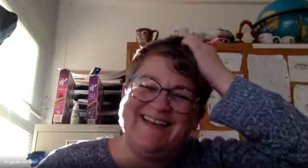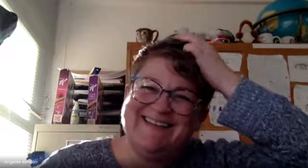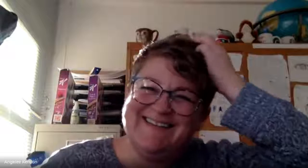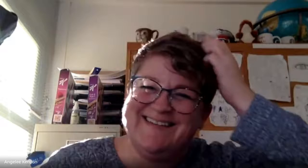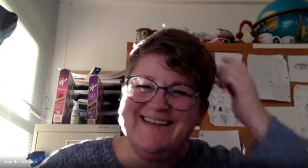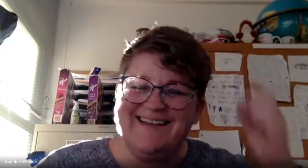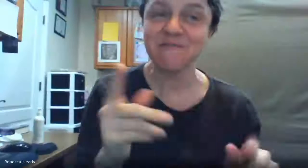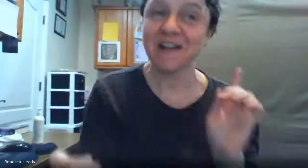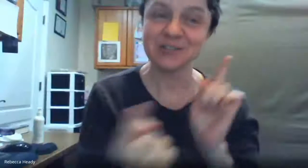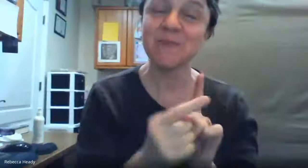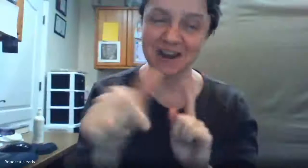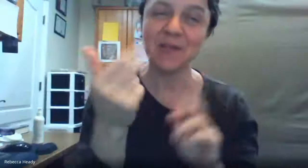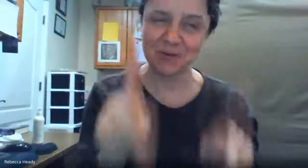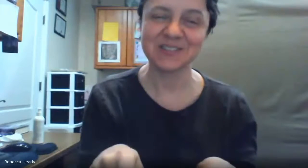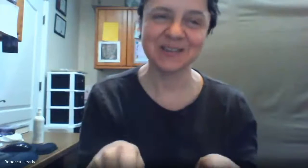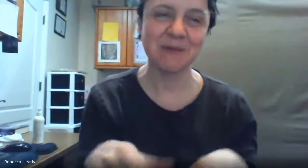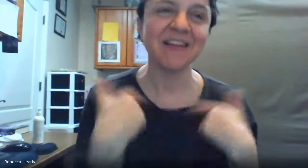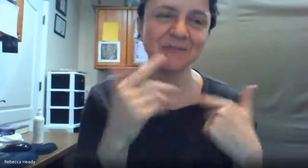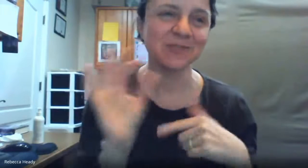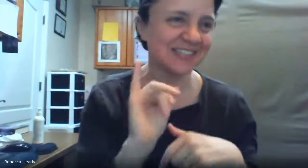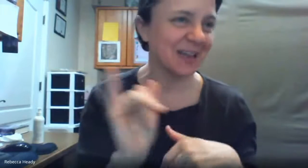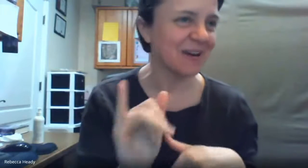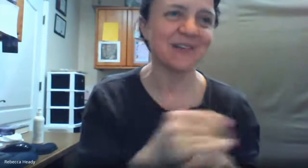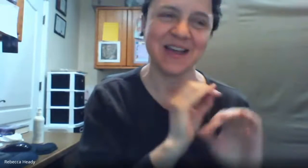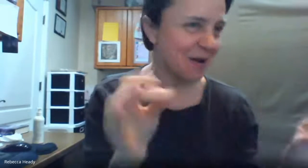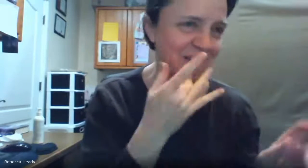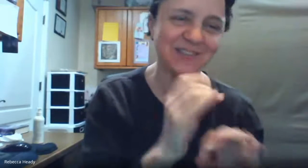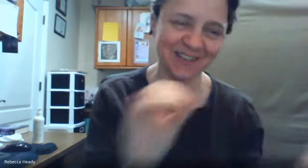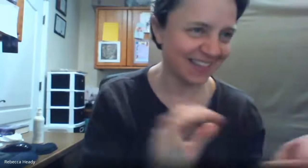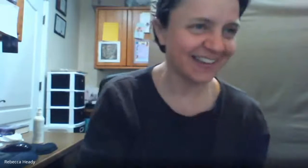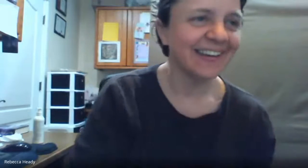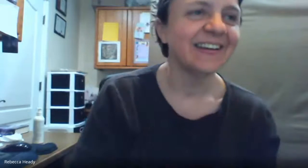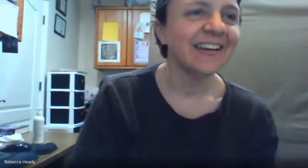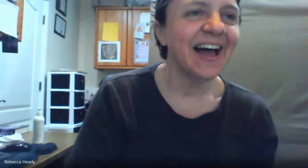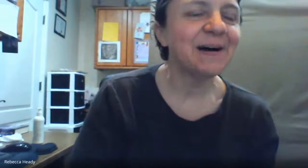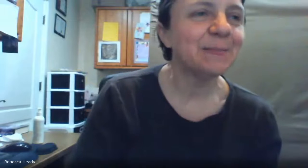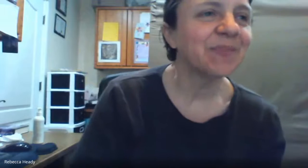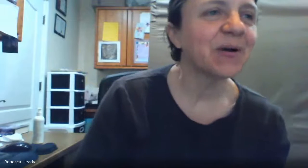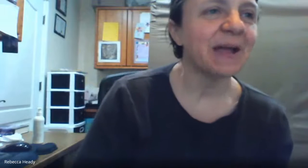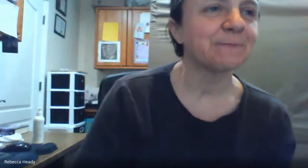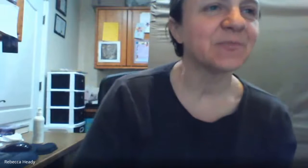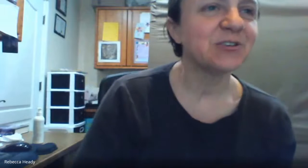Okay, that's fine. I've actually met another person in my life who was the same way, who had no favorites on anything. Okay, you